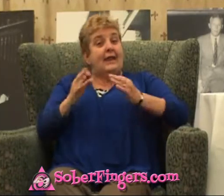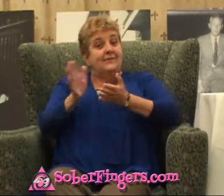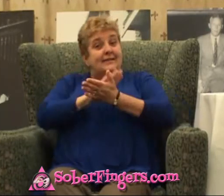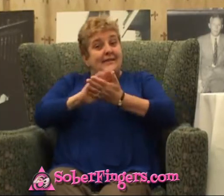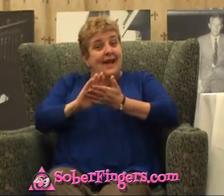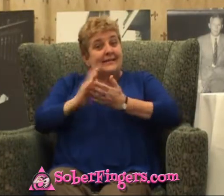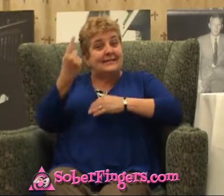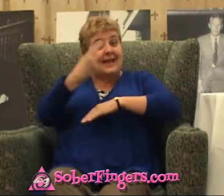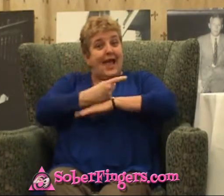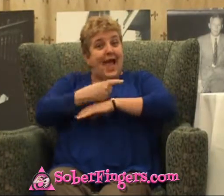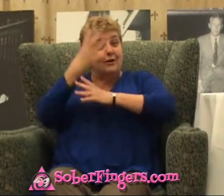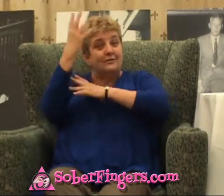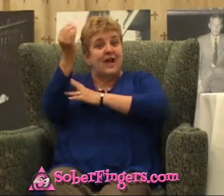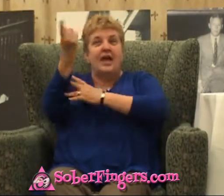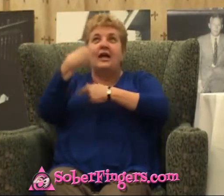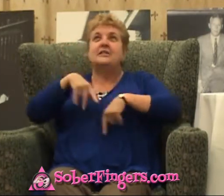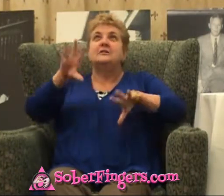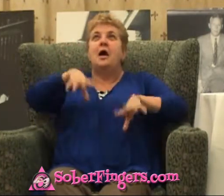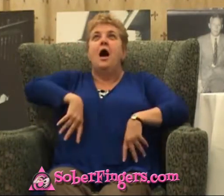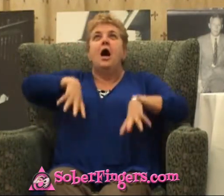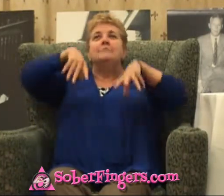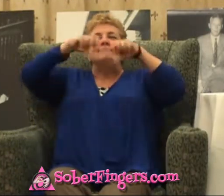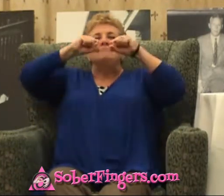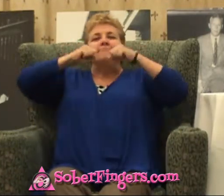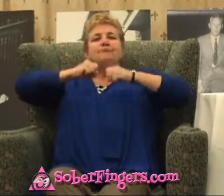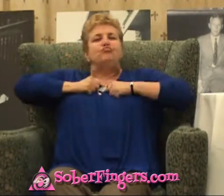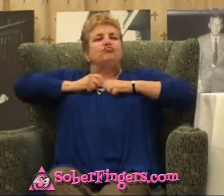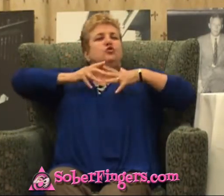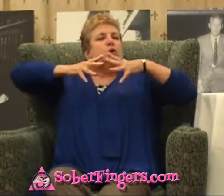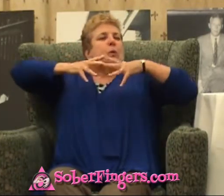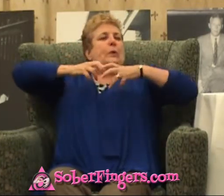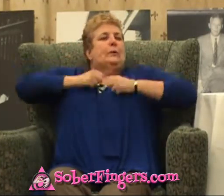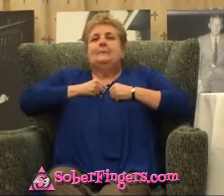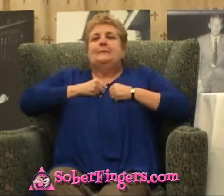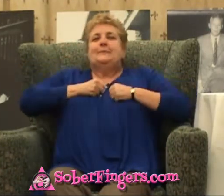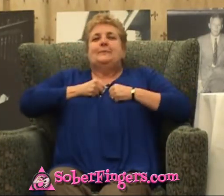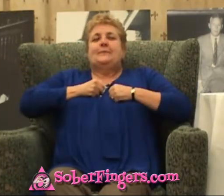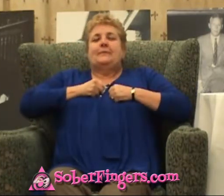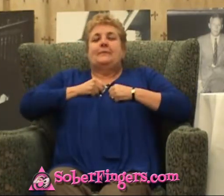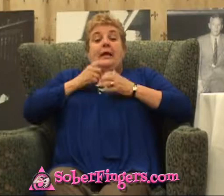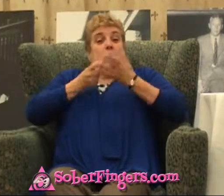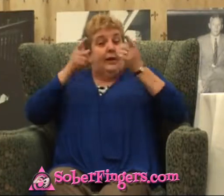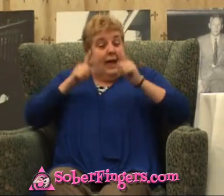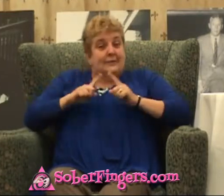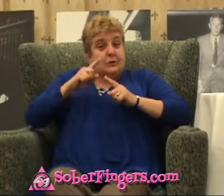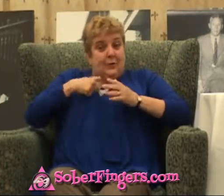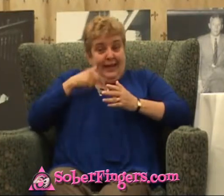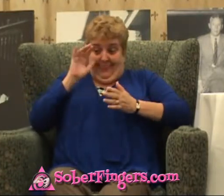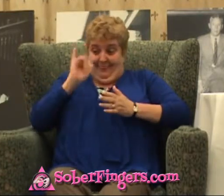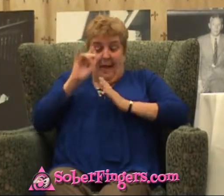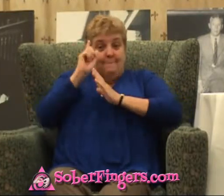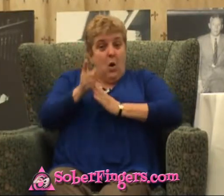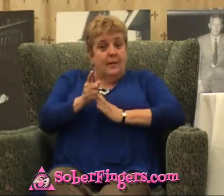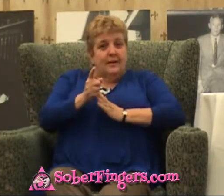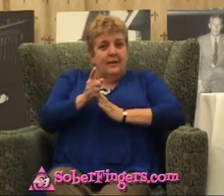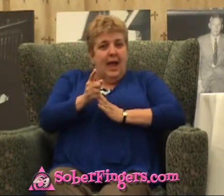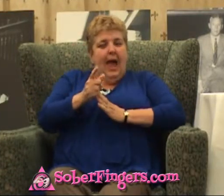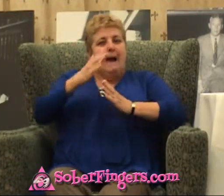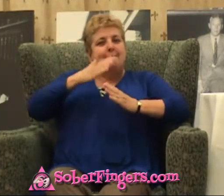in. You see, what happens to me in that exact moment is I turn my life and my will over